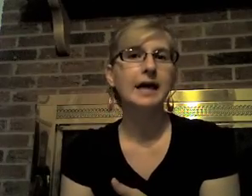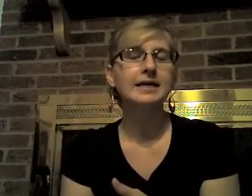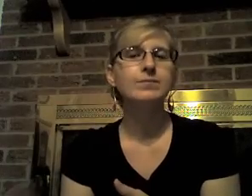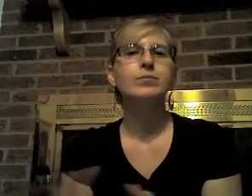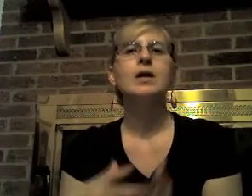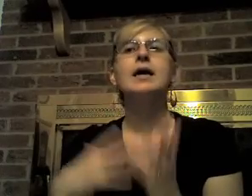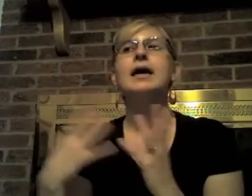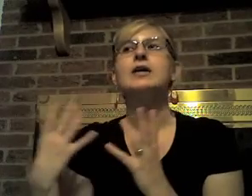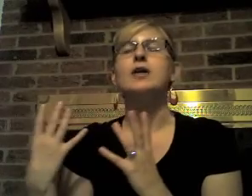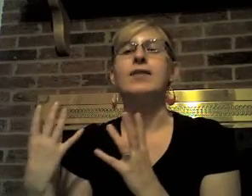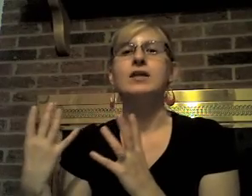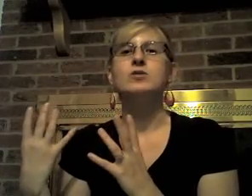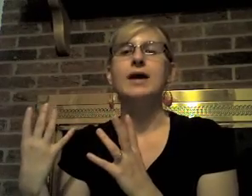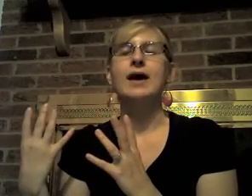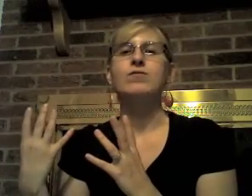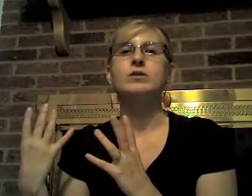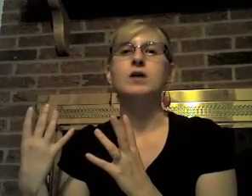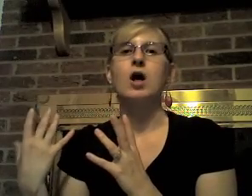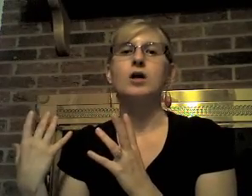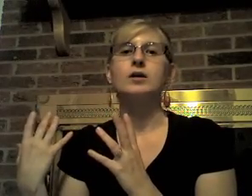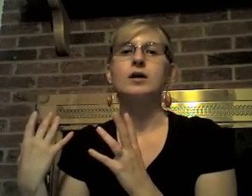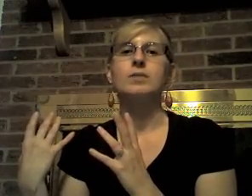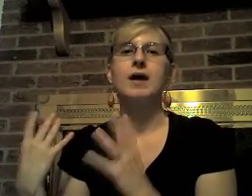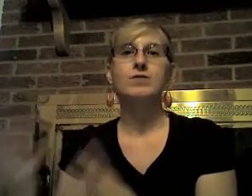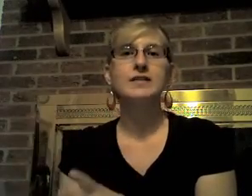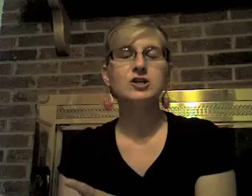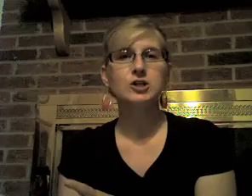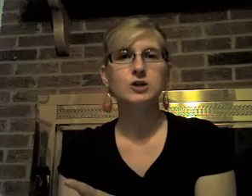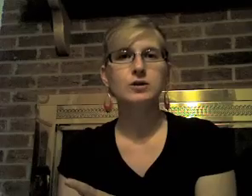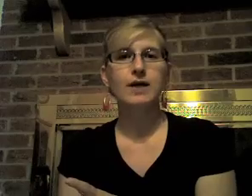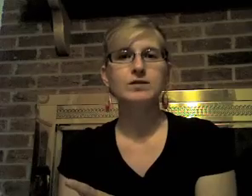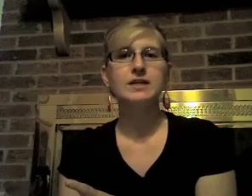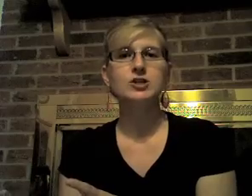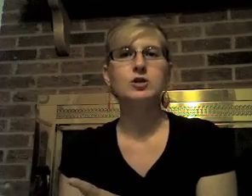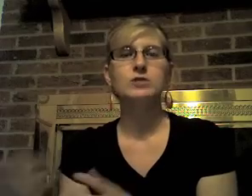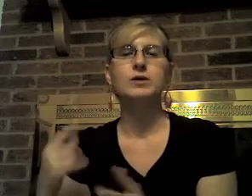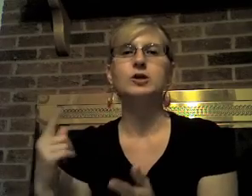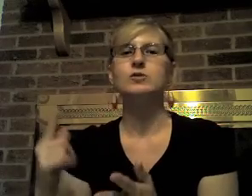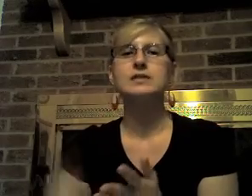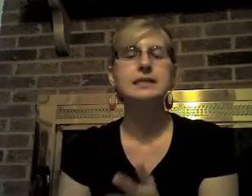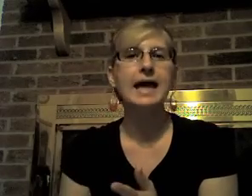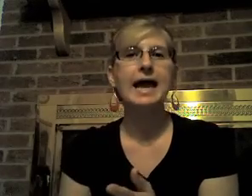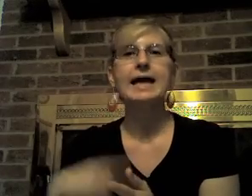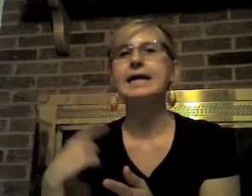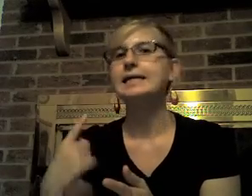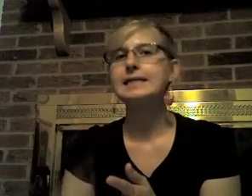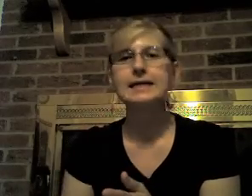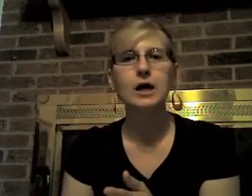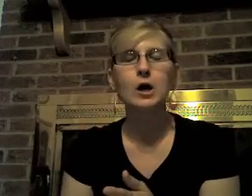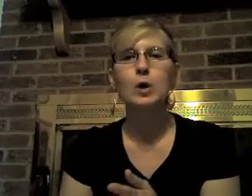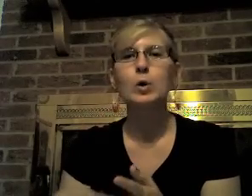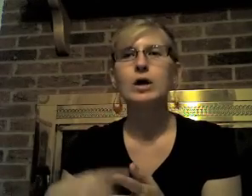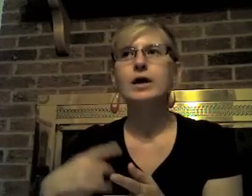client, and then you have what's called conversational. Conversational is when you use slang and lingo